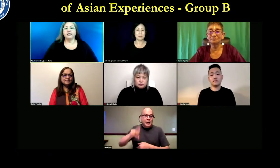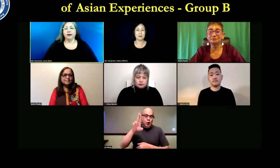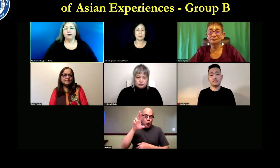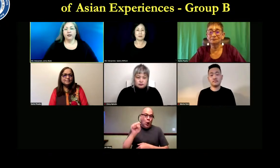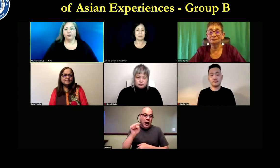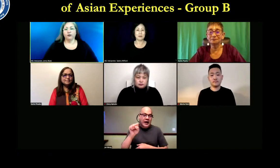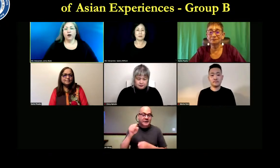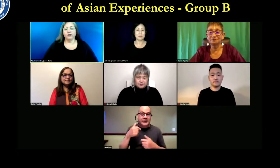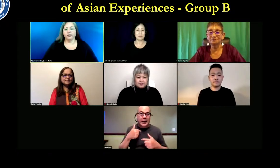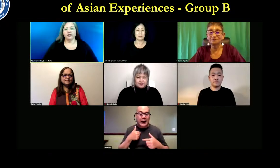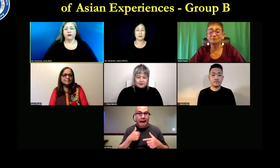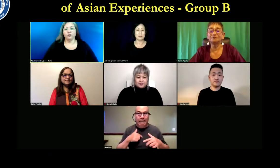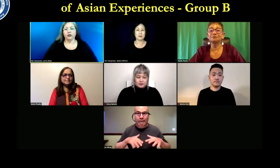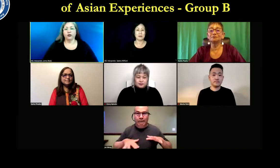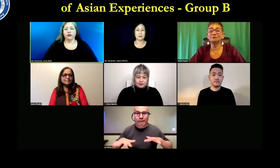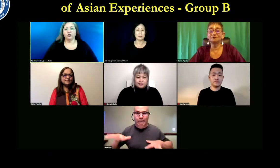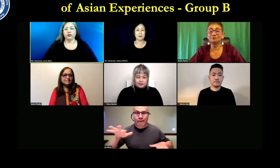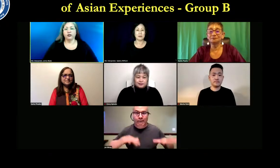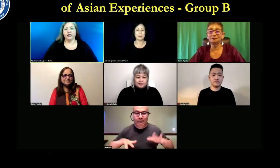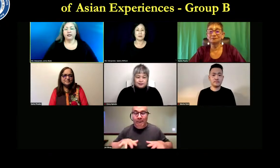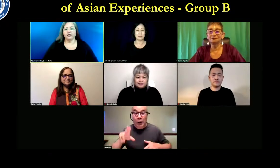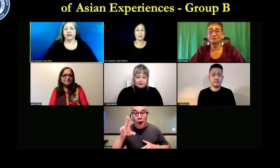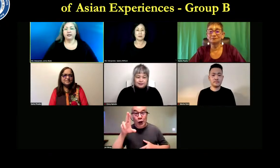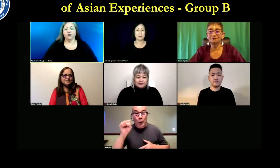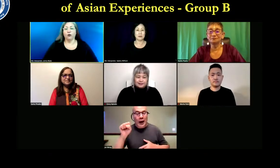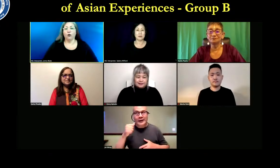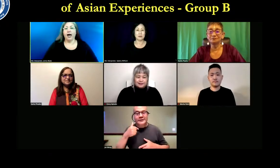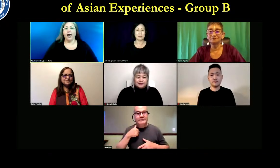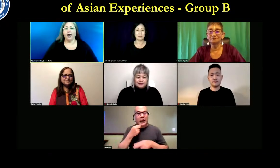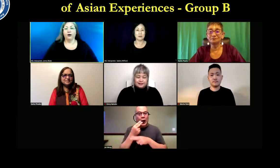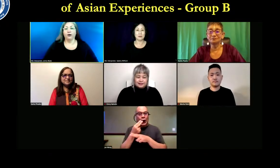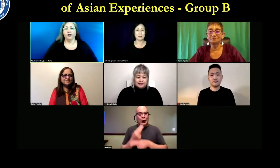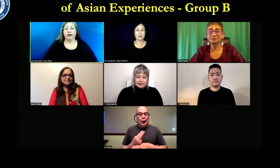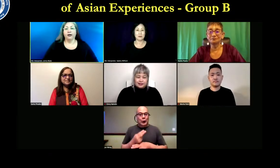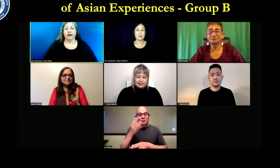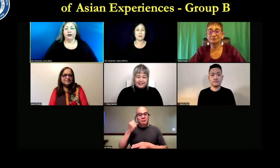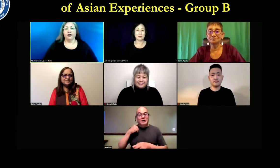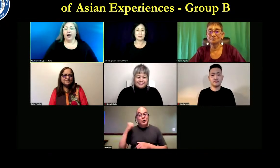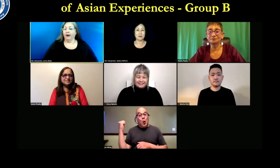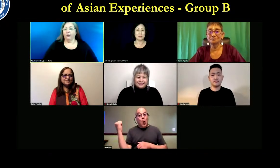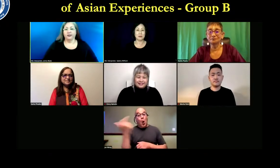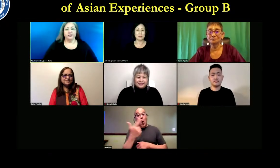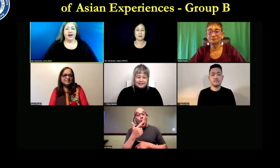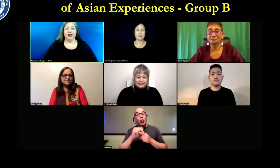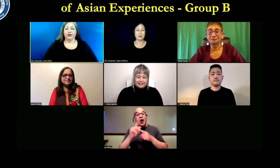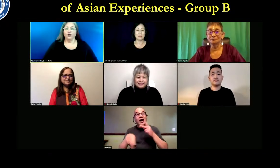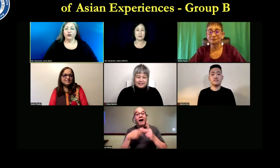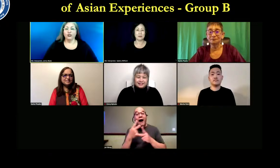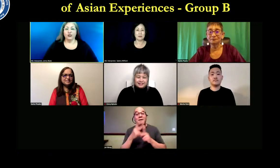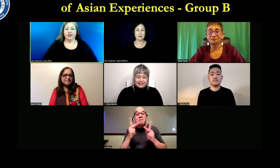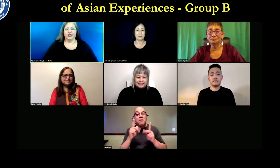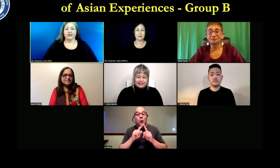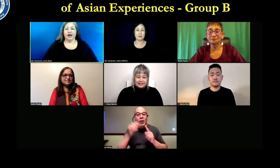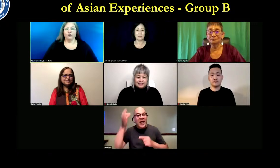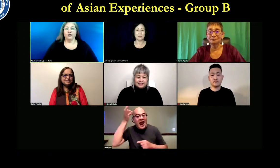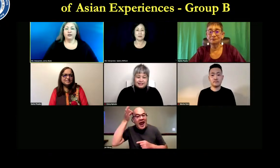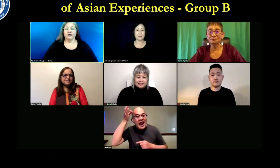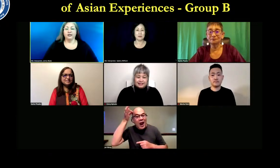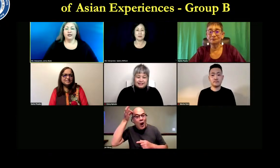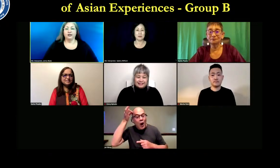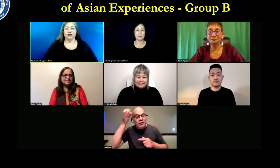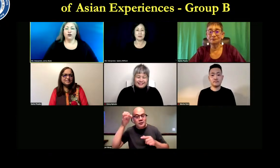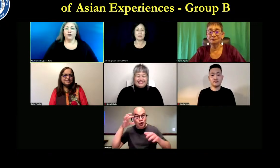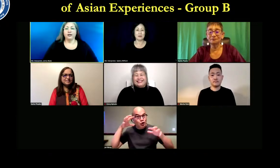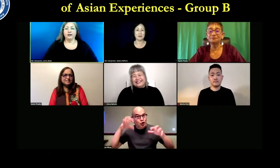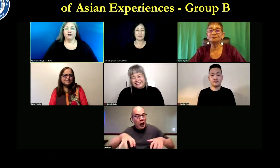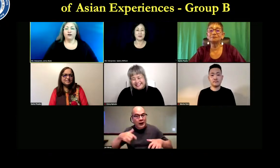my stepmother brought me here with her to the United States, and wow, I was not used to this. I was